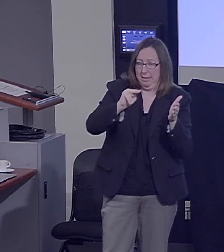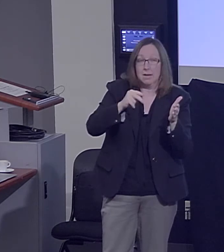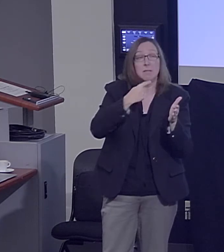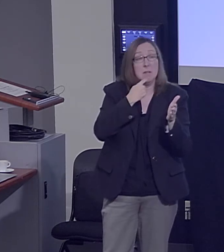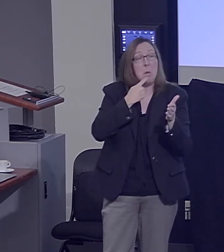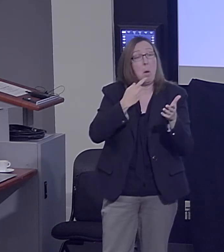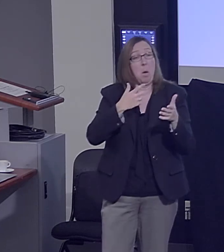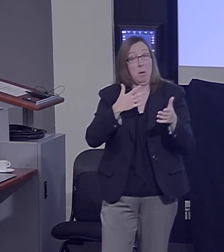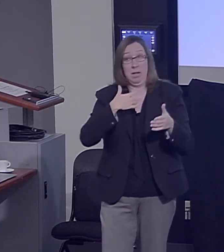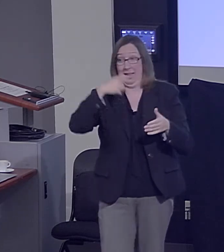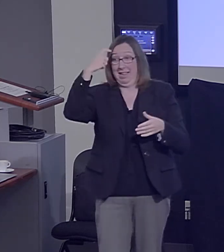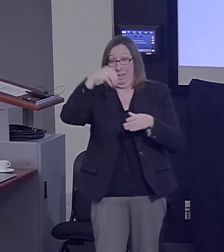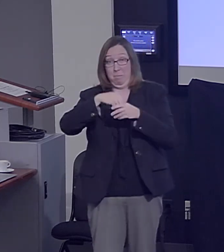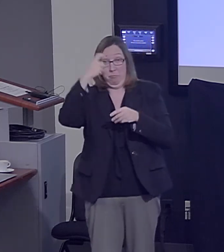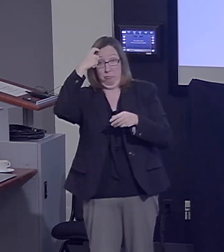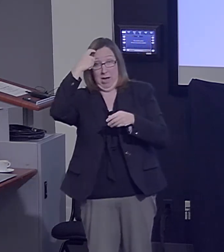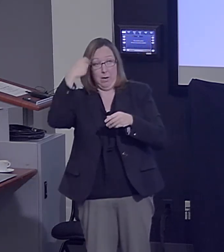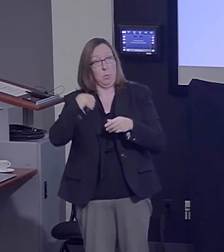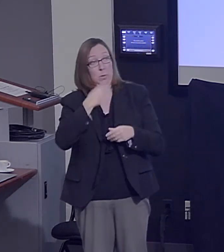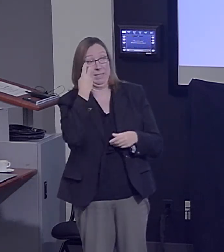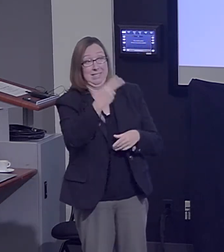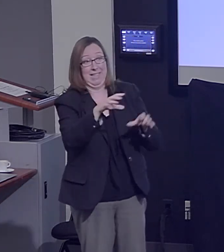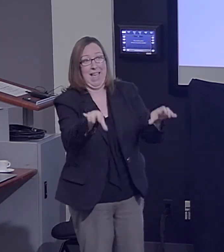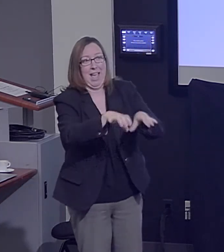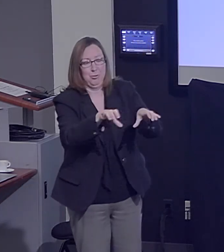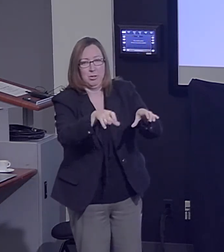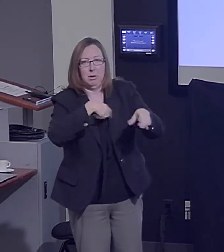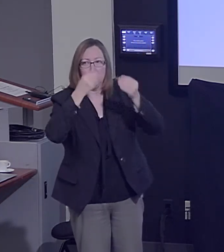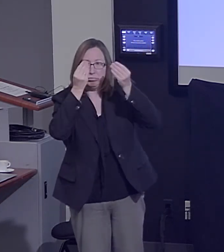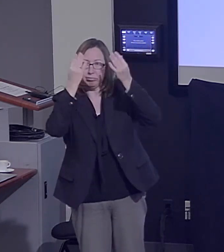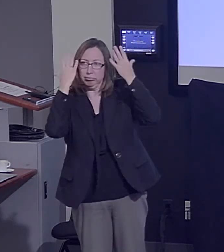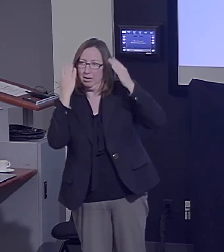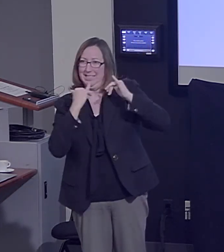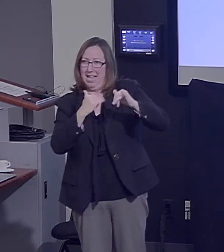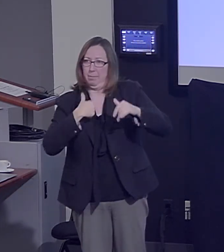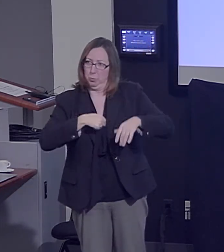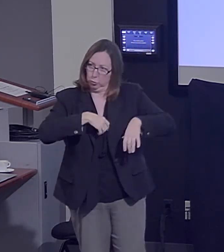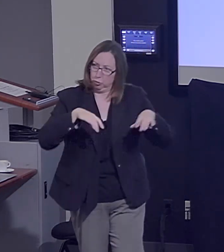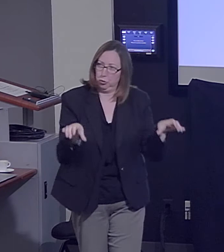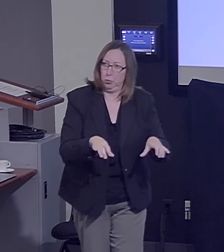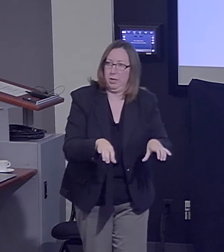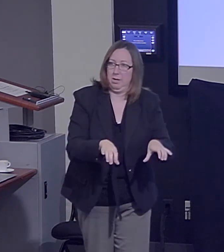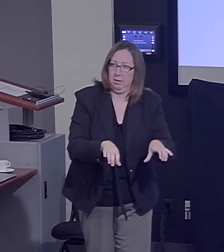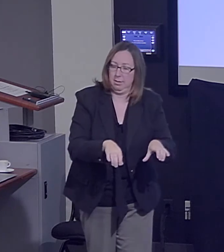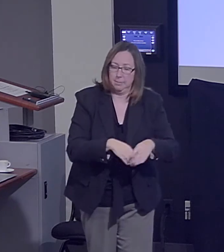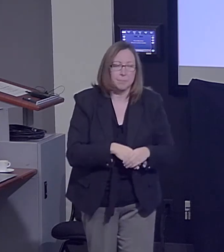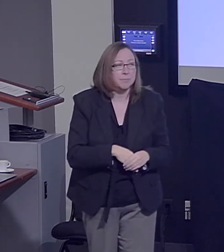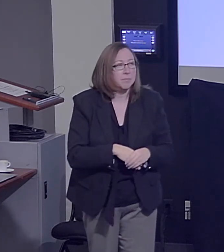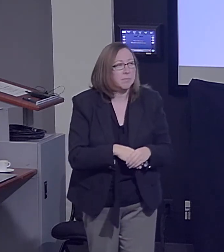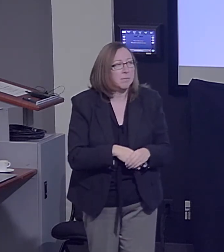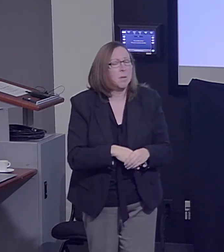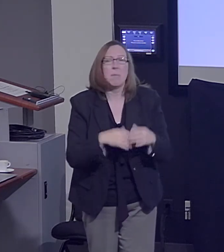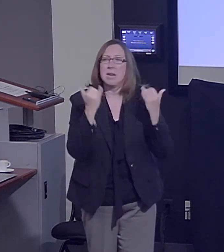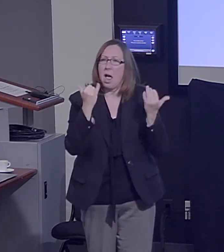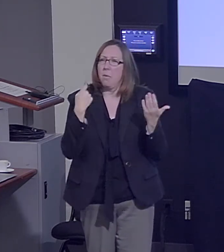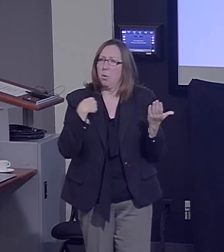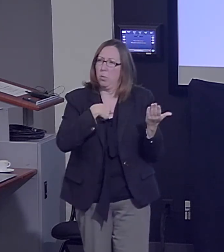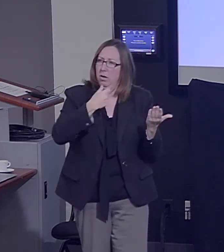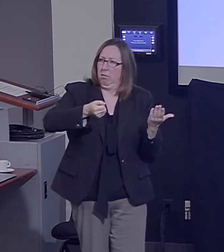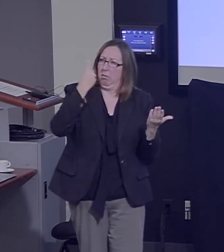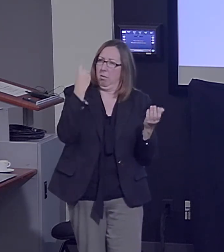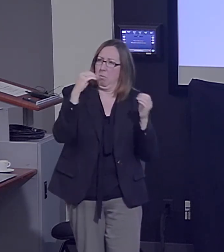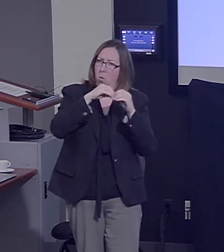action. I was elated, wonderful. Well, what happens now that we know much more about fMRI?